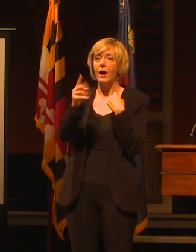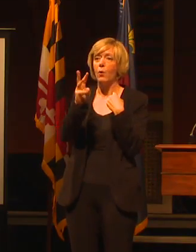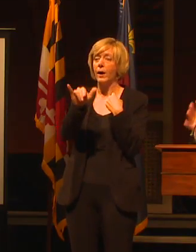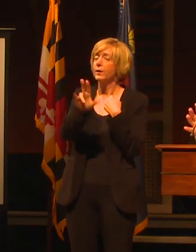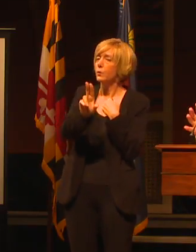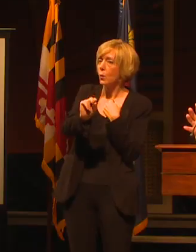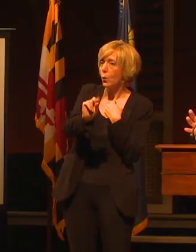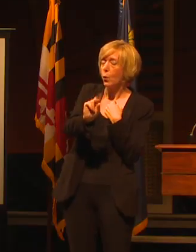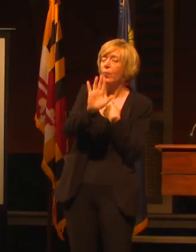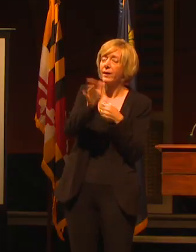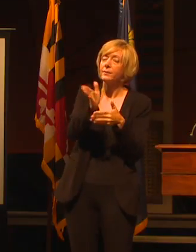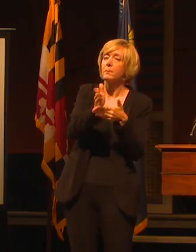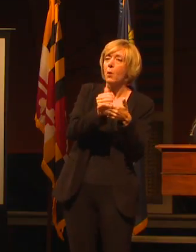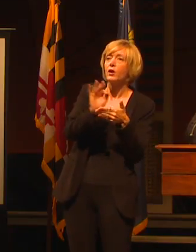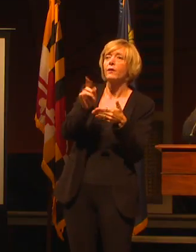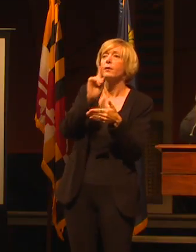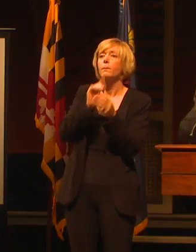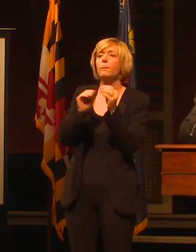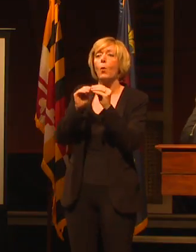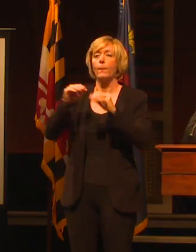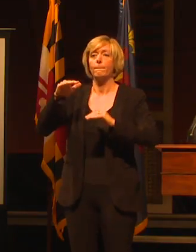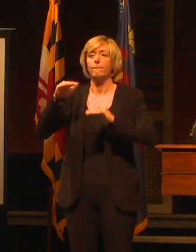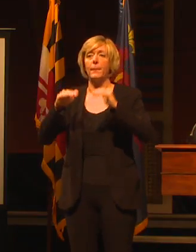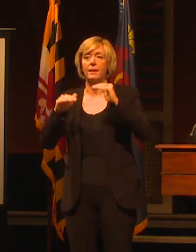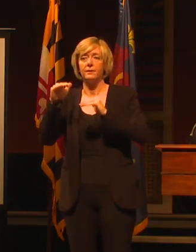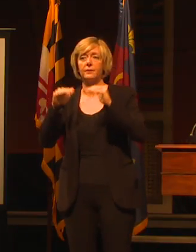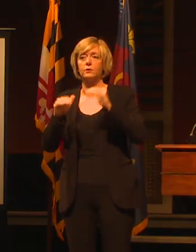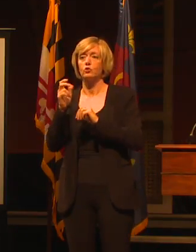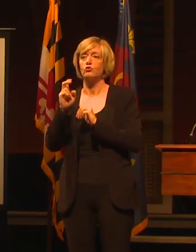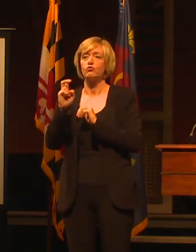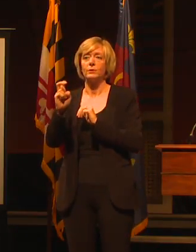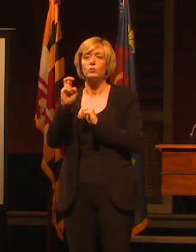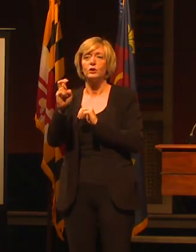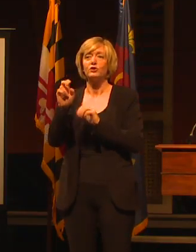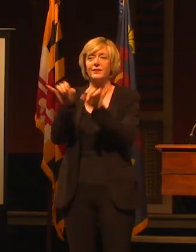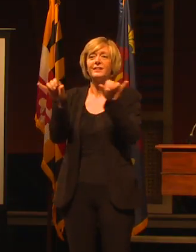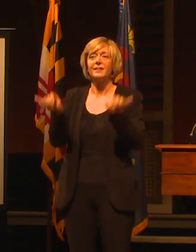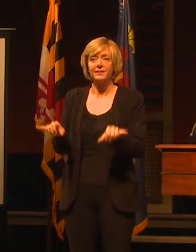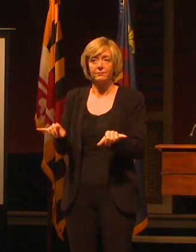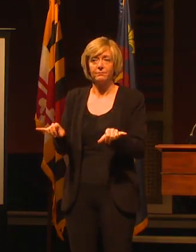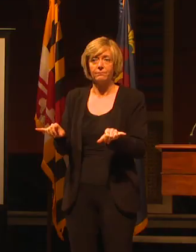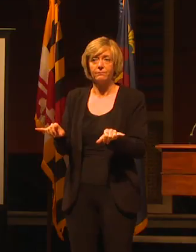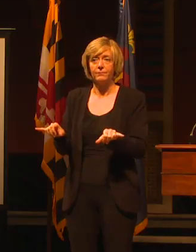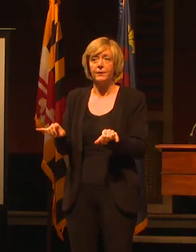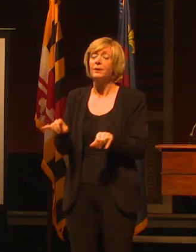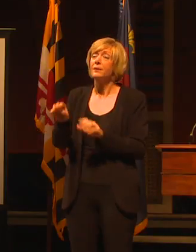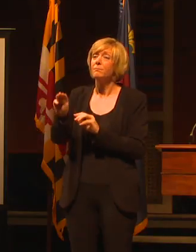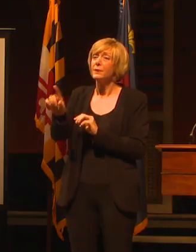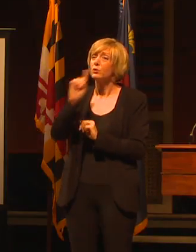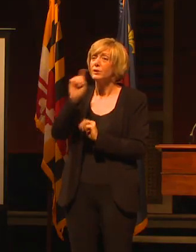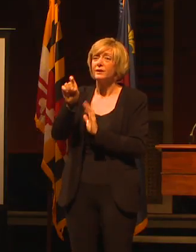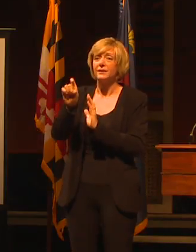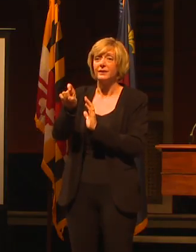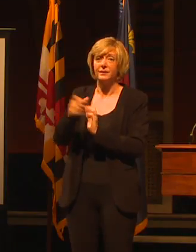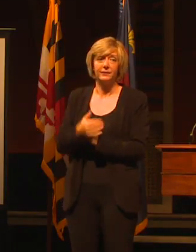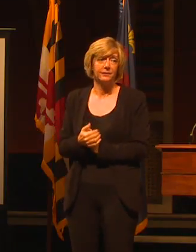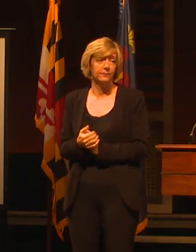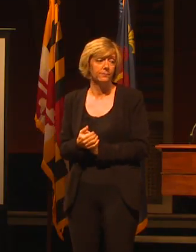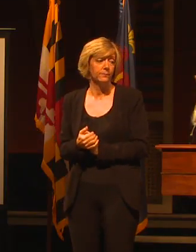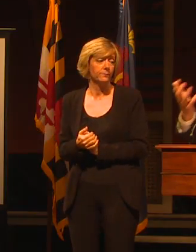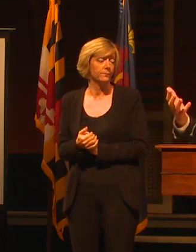important part of a balanced transportation system that Maryland needs. Now,